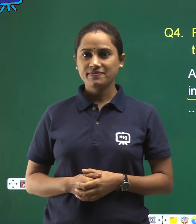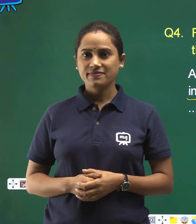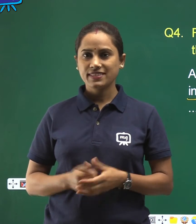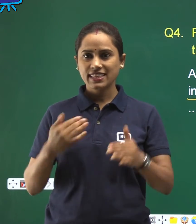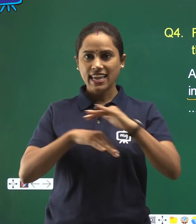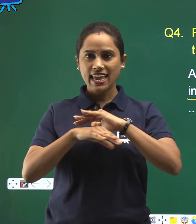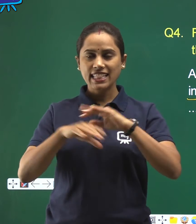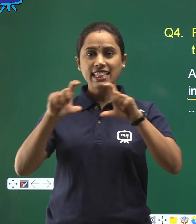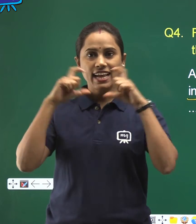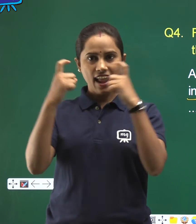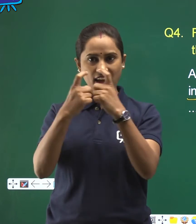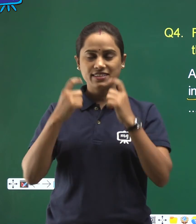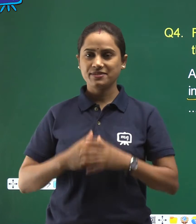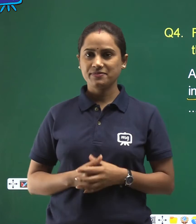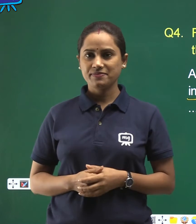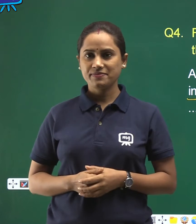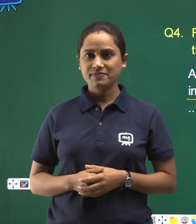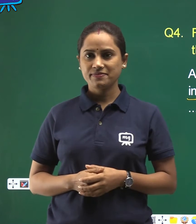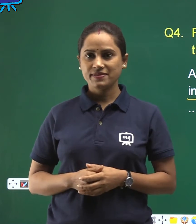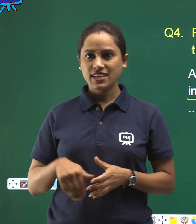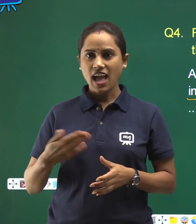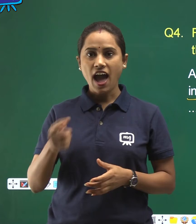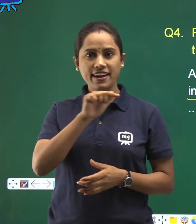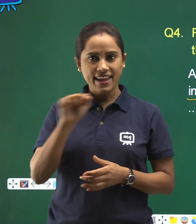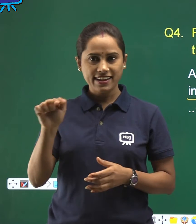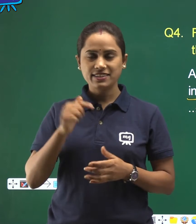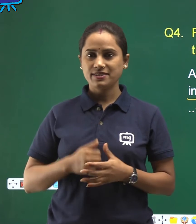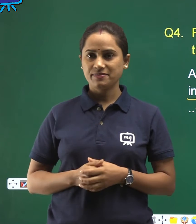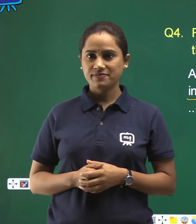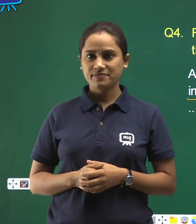in the class are dash